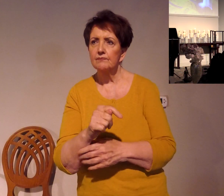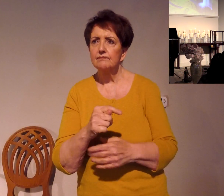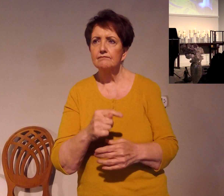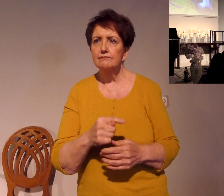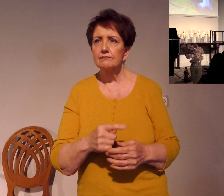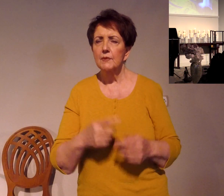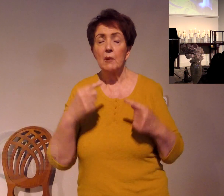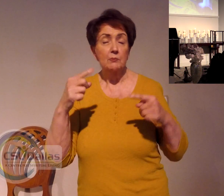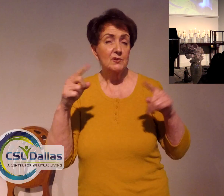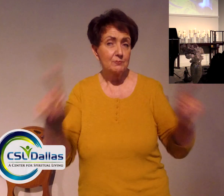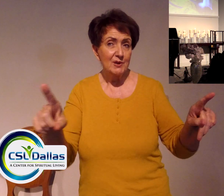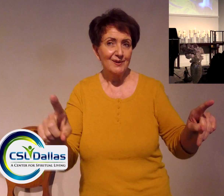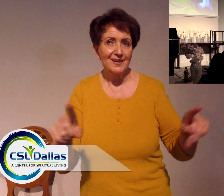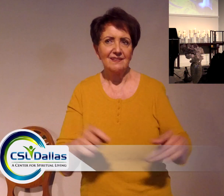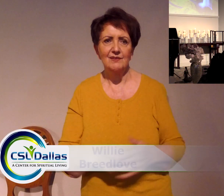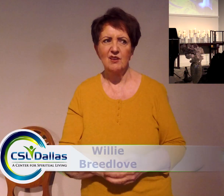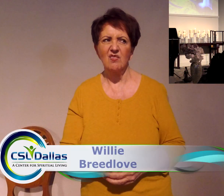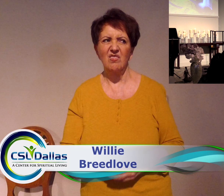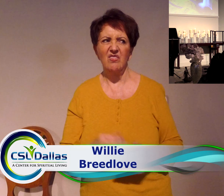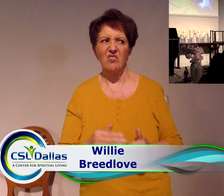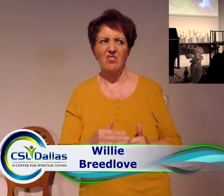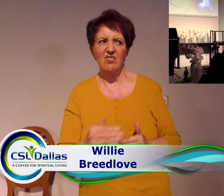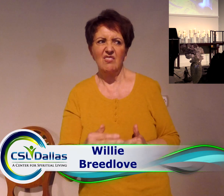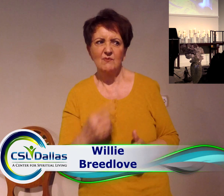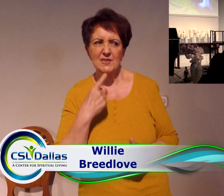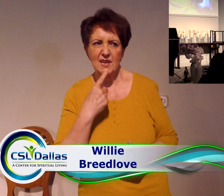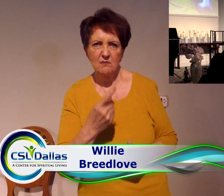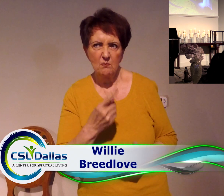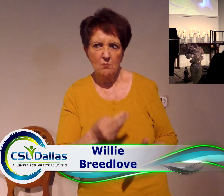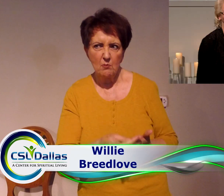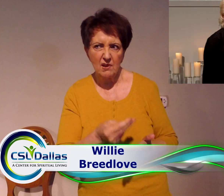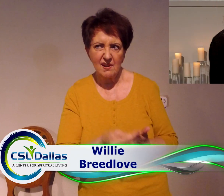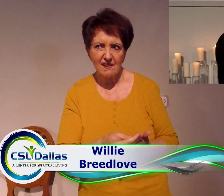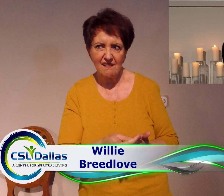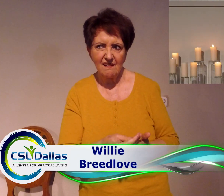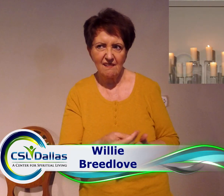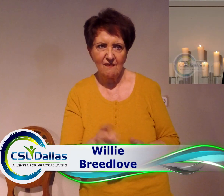and everybody gets a little squirrely.